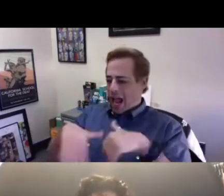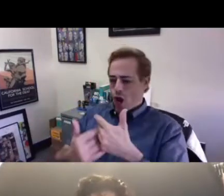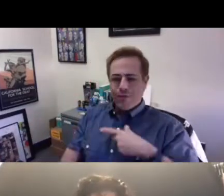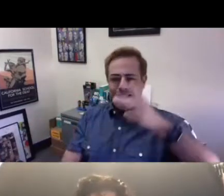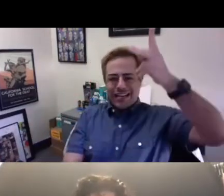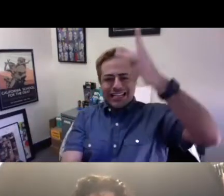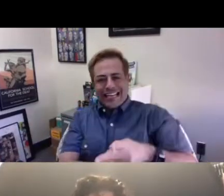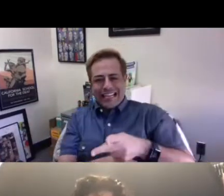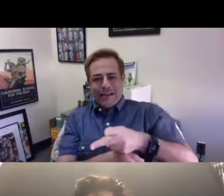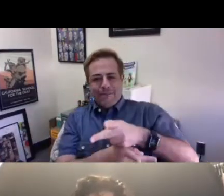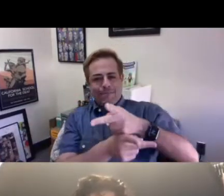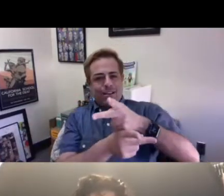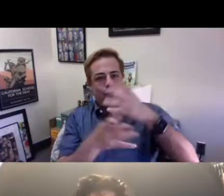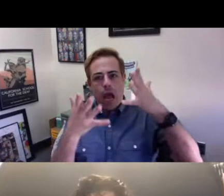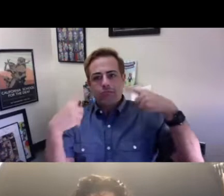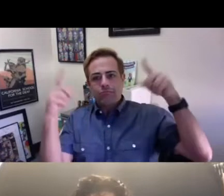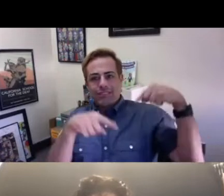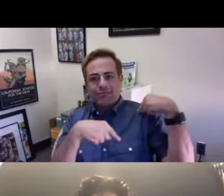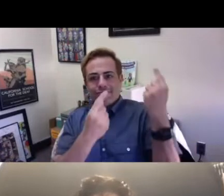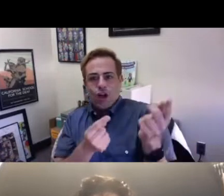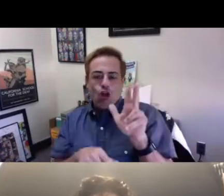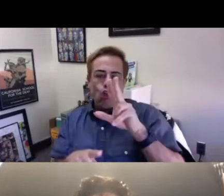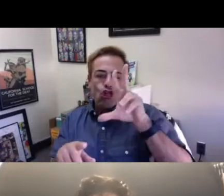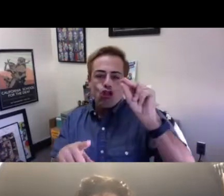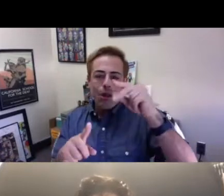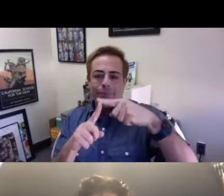have cochlear implants. But